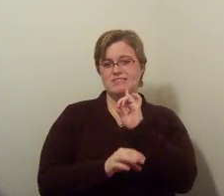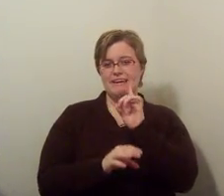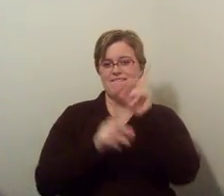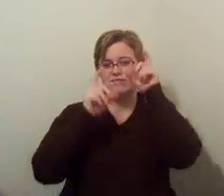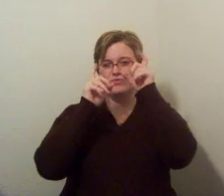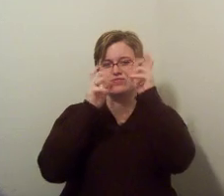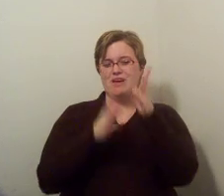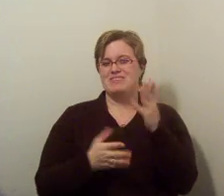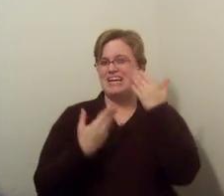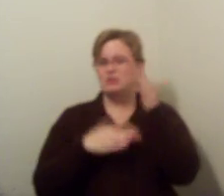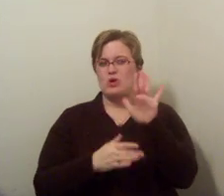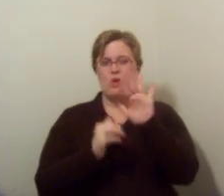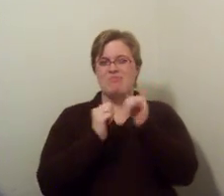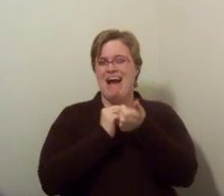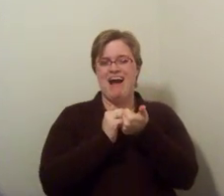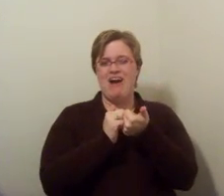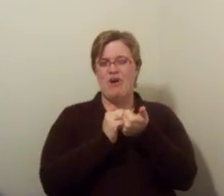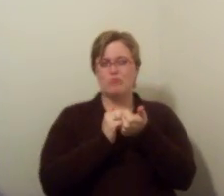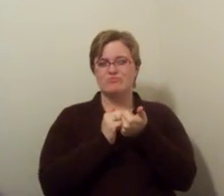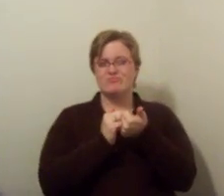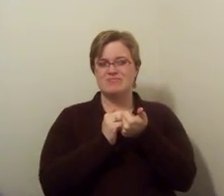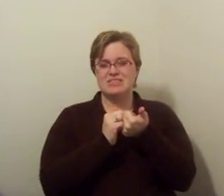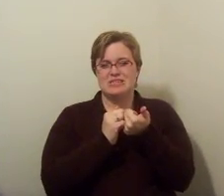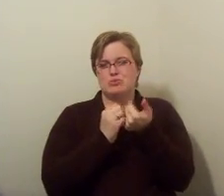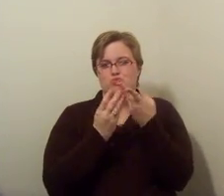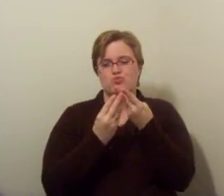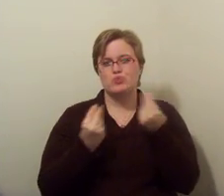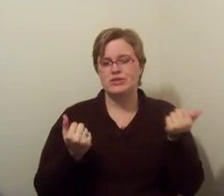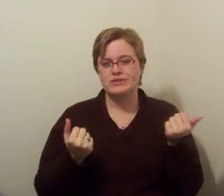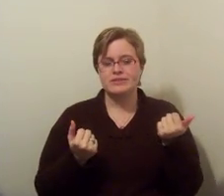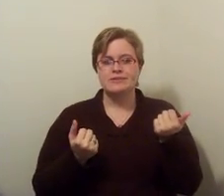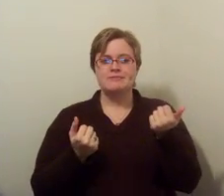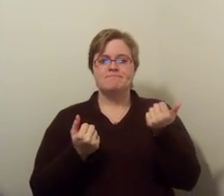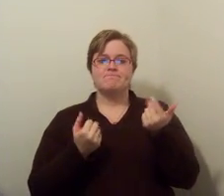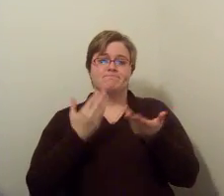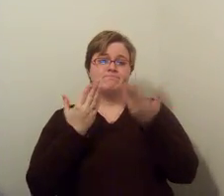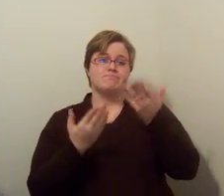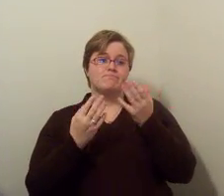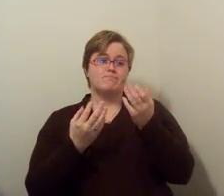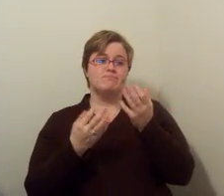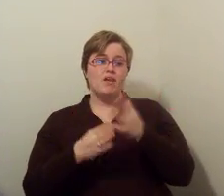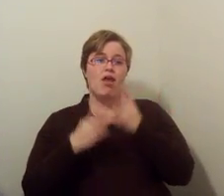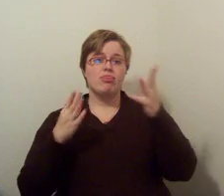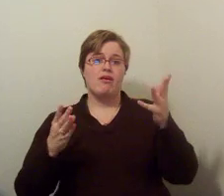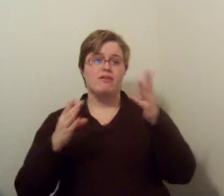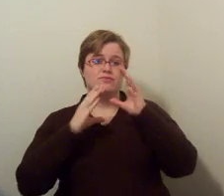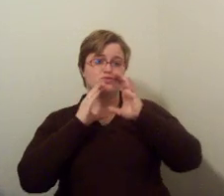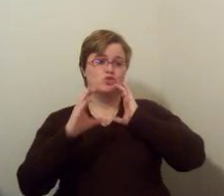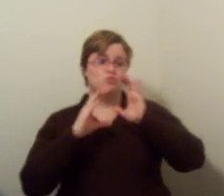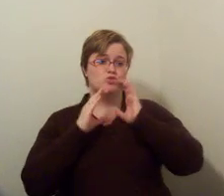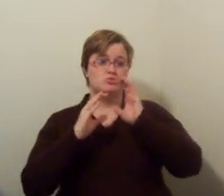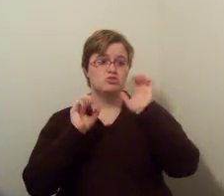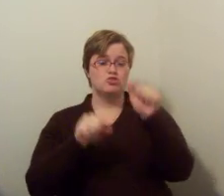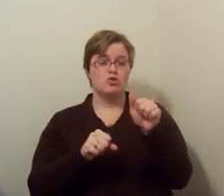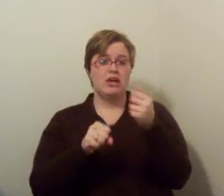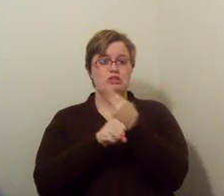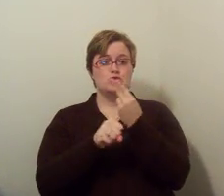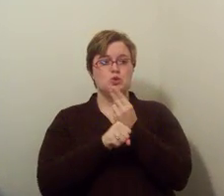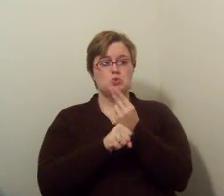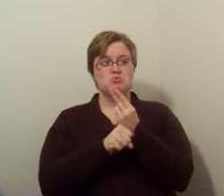how that would work. Though I think probably a lot of the communication that needs to happen could happen with gestures and